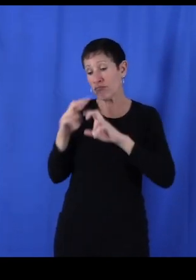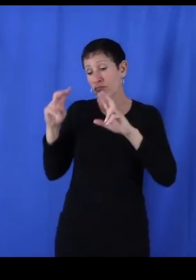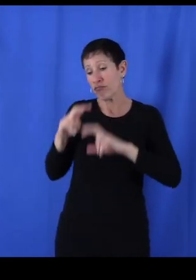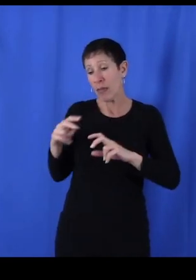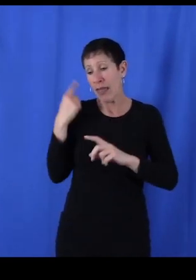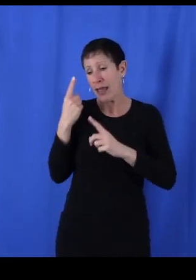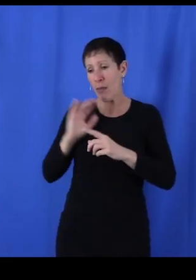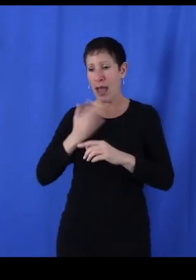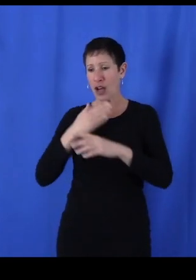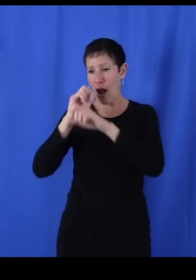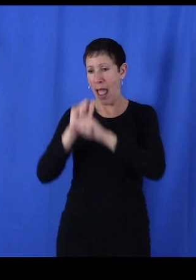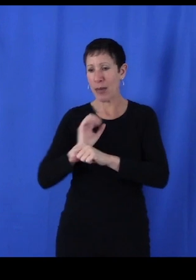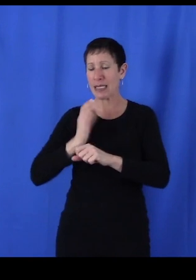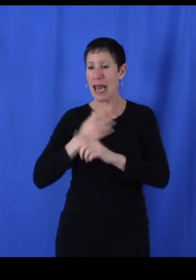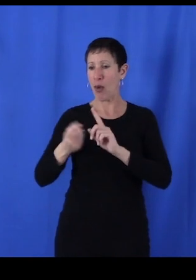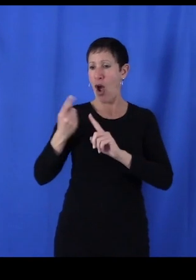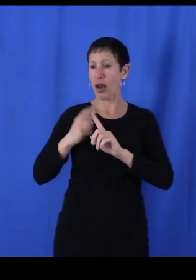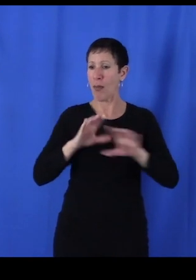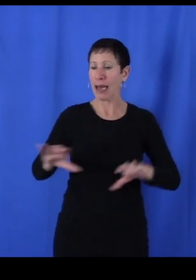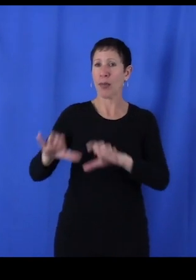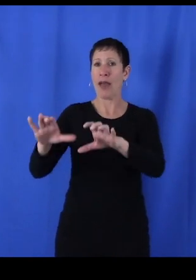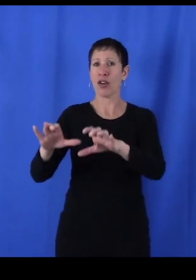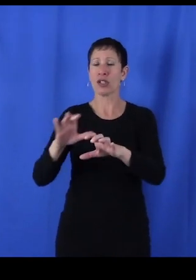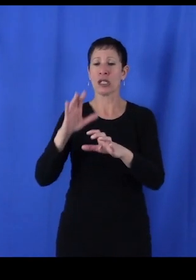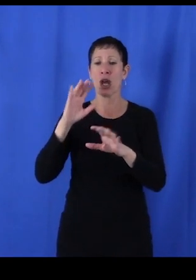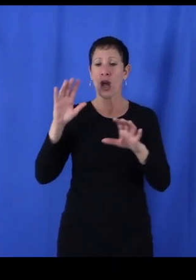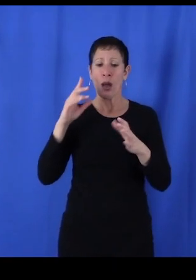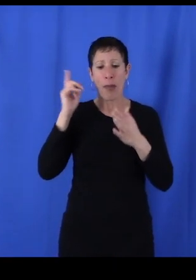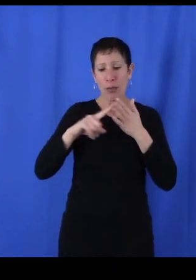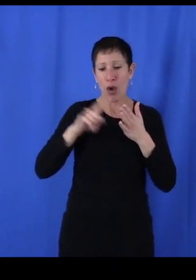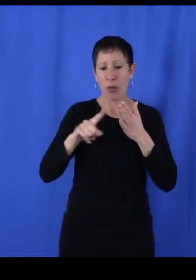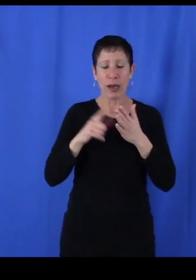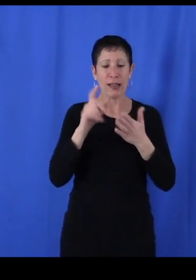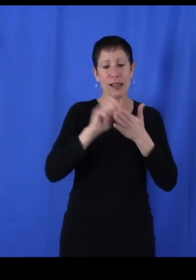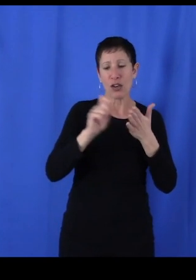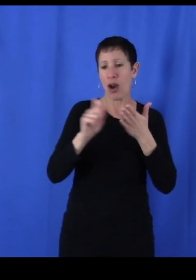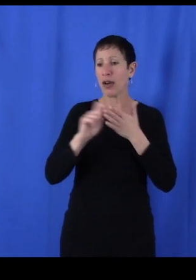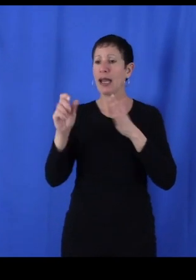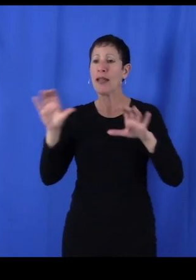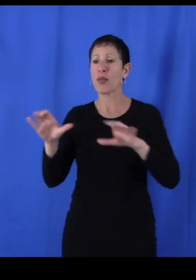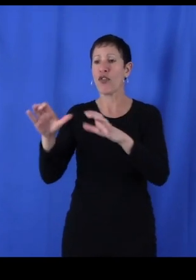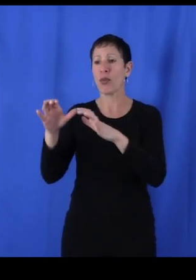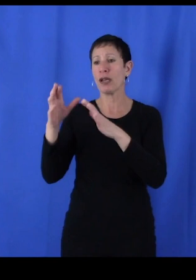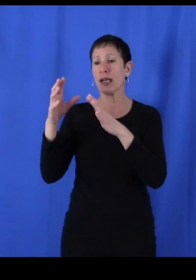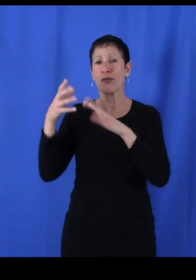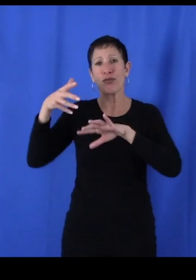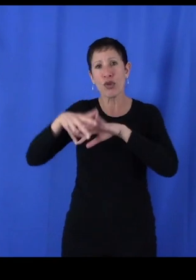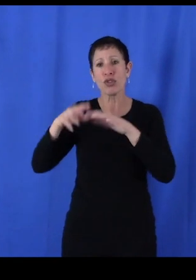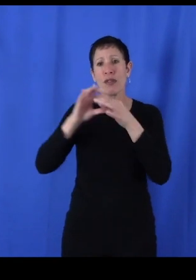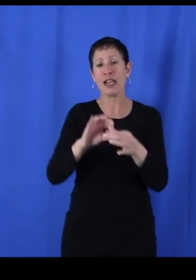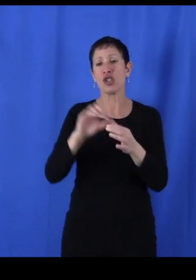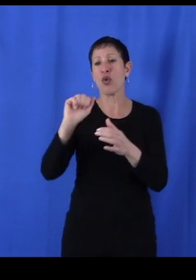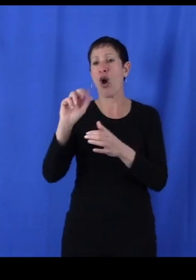probing our habits and our defaults, by probing the literary and performative roots of authenticity?